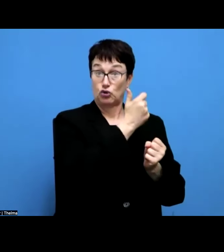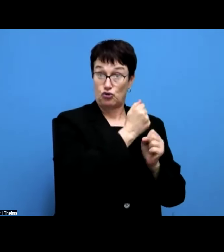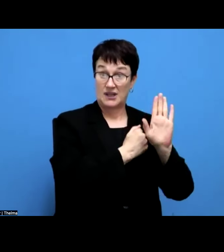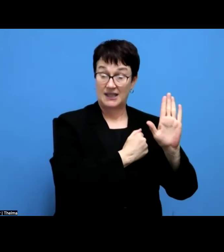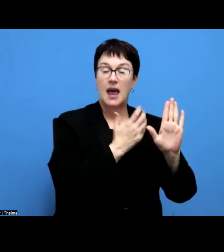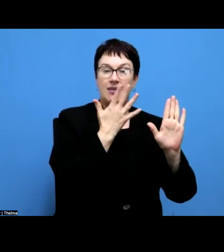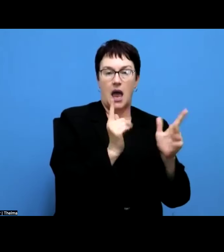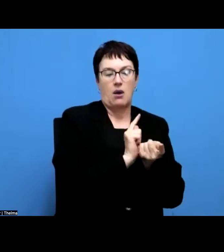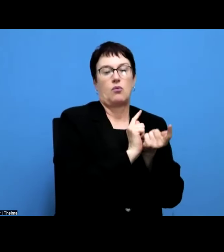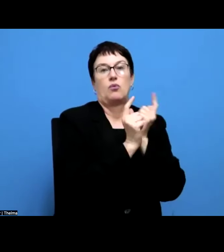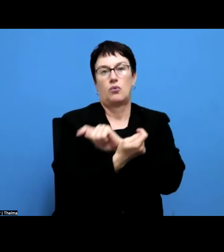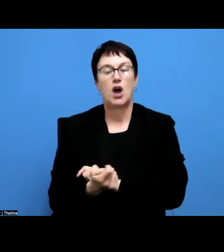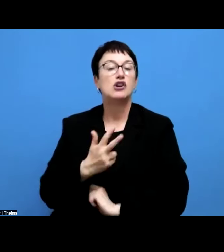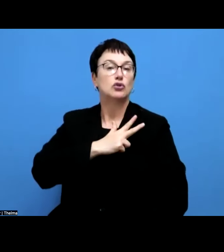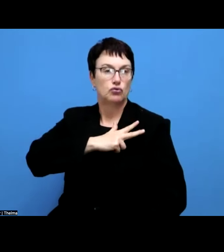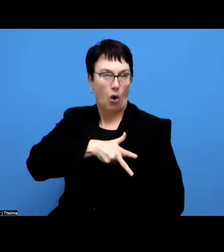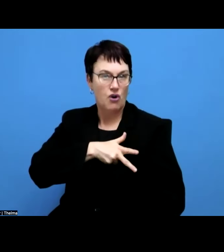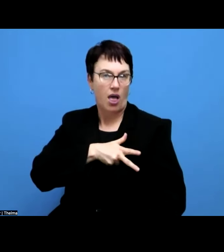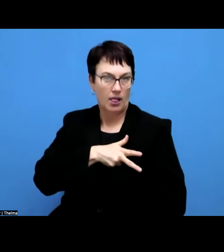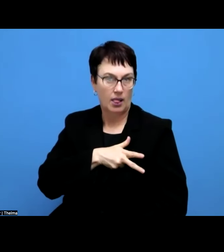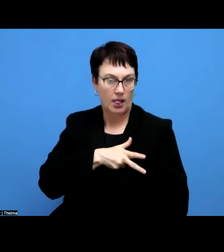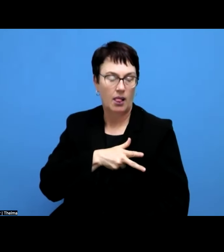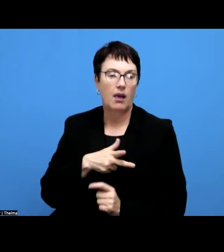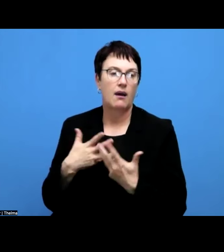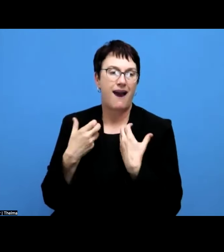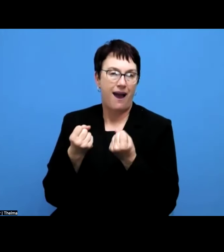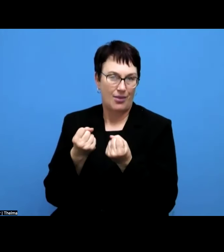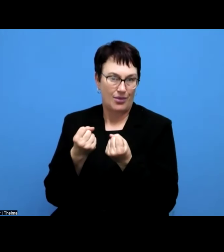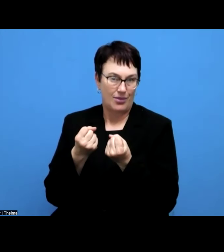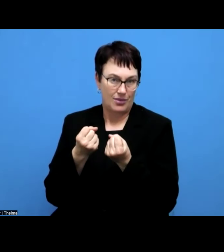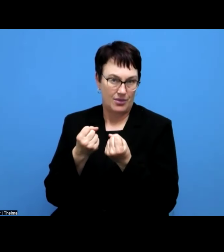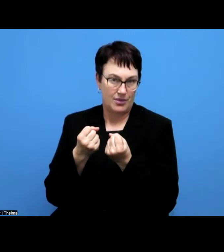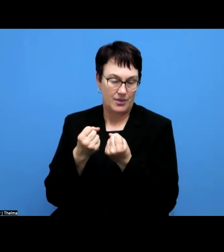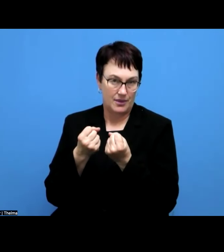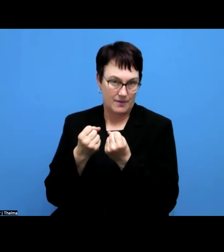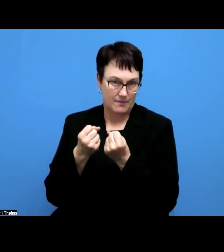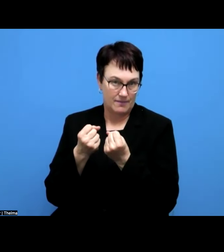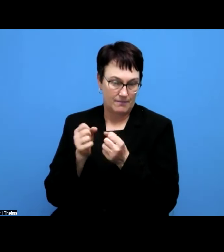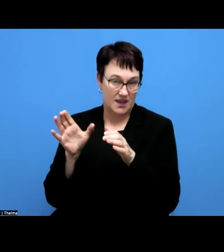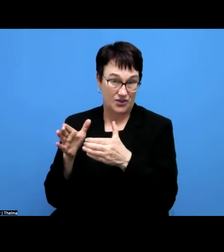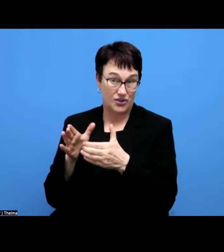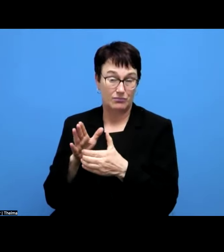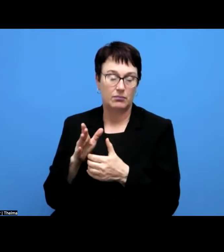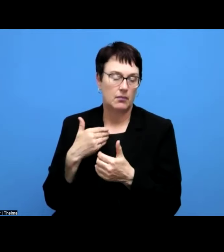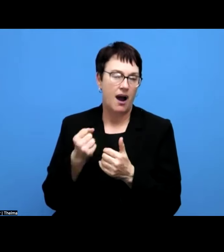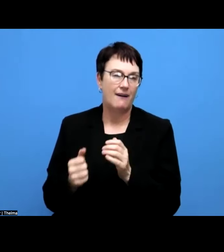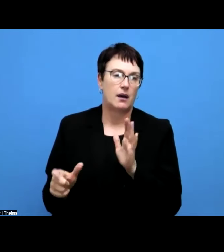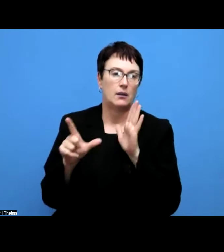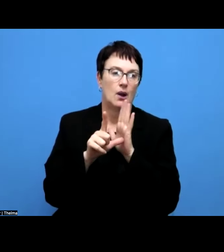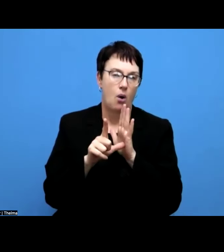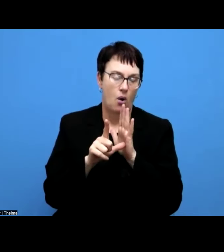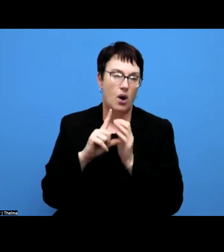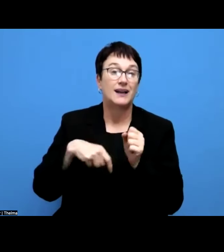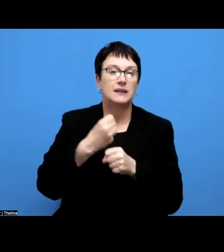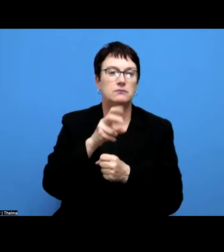Social Health Authority, which is anchored in the Social Health Insurance Act of 2023. And this